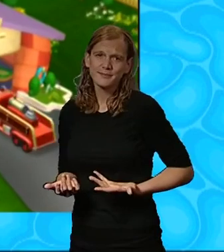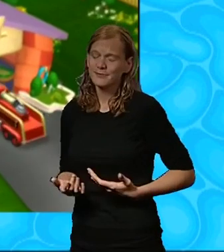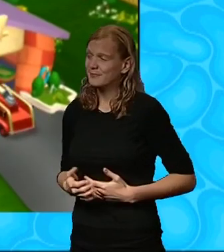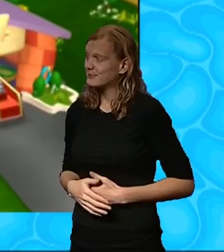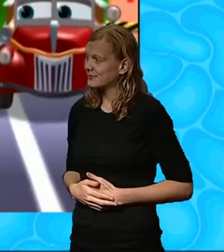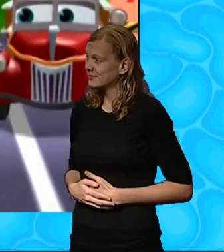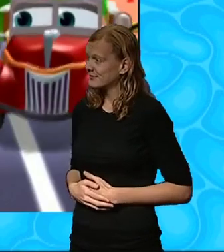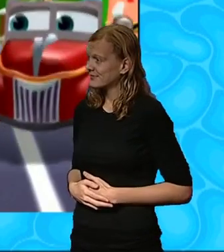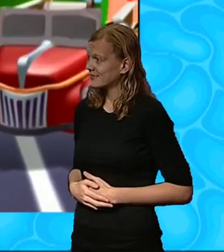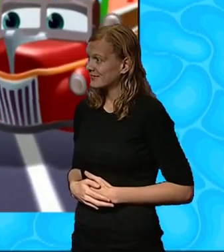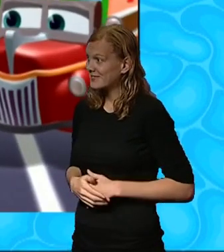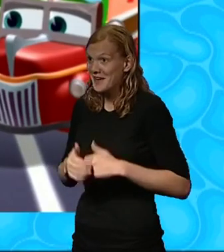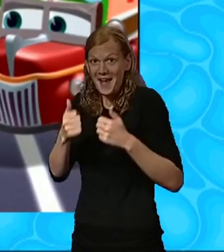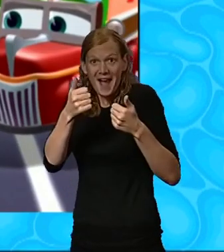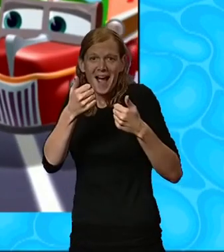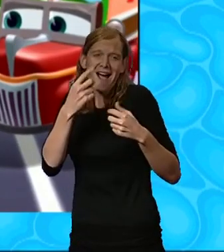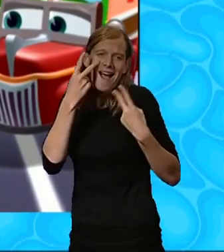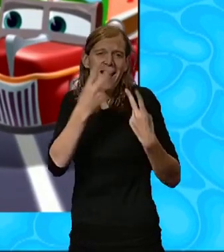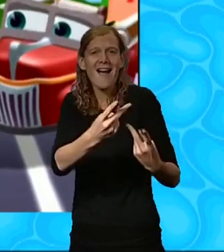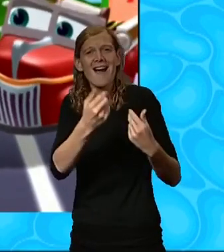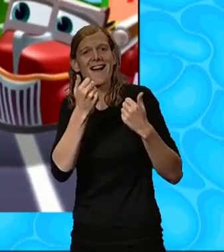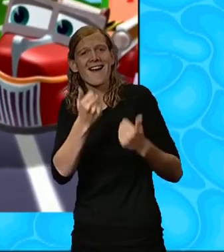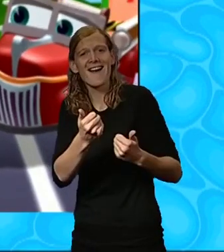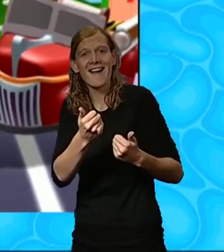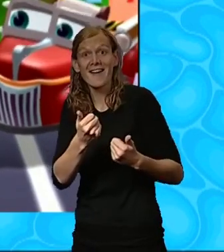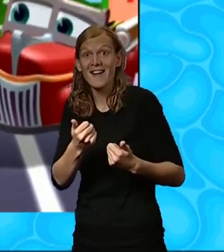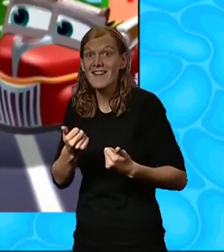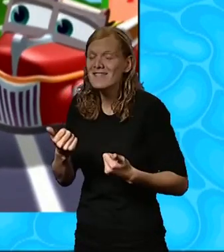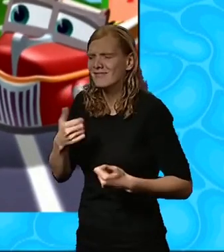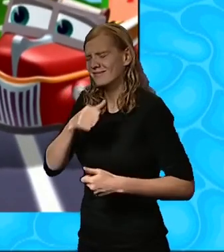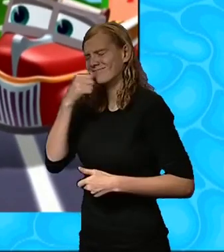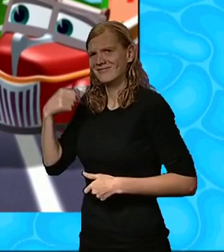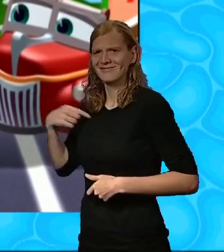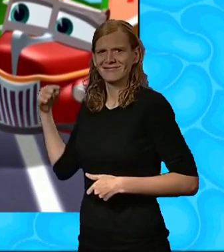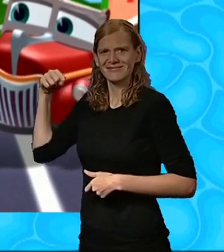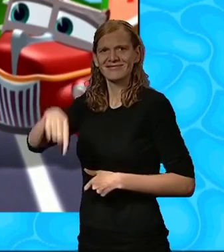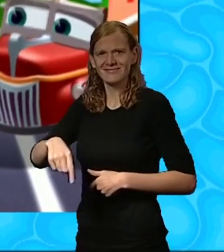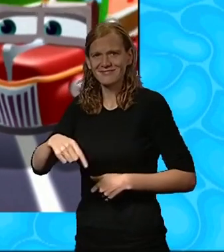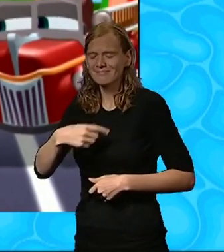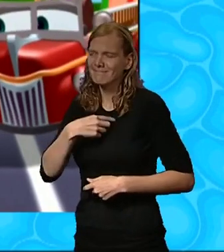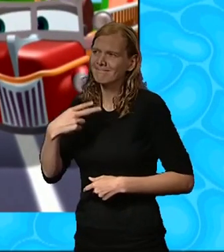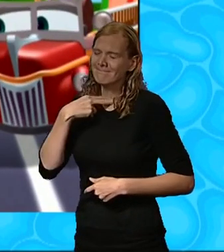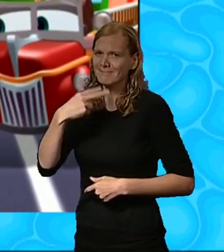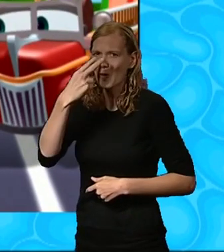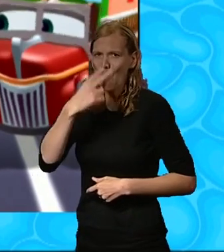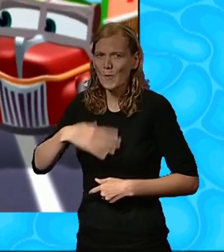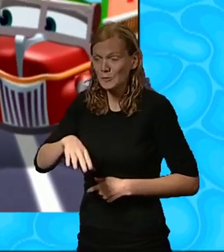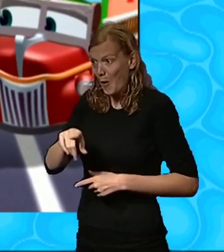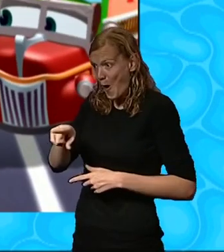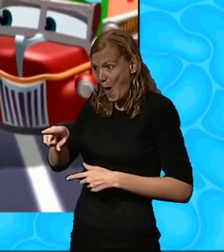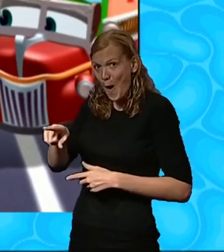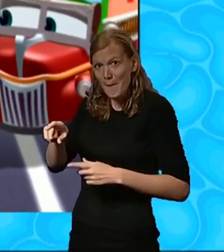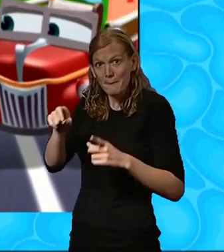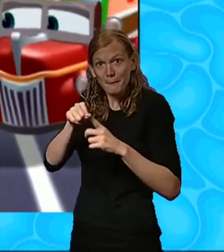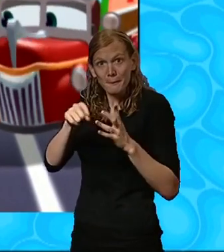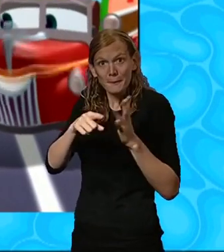you, Chief Odell. It's good to be back, Captain. I've missed the old place. And Polly, I see you're as